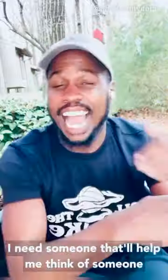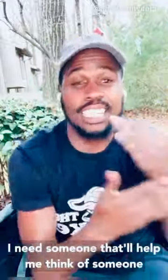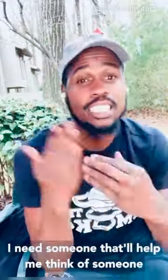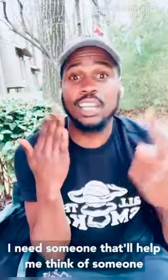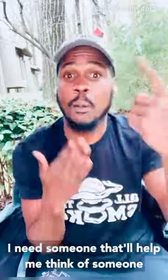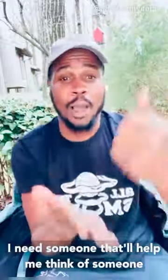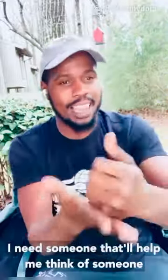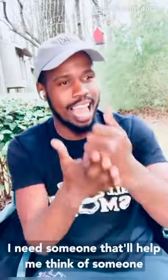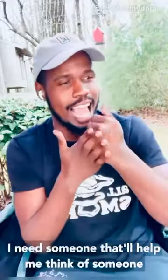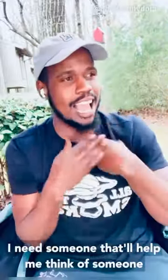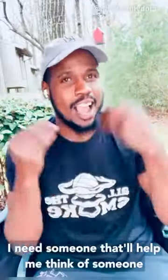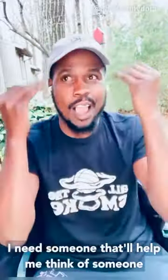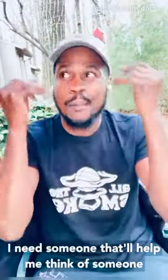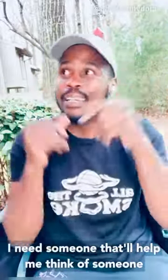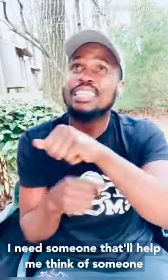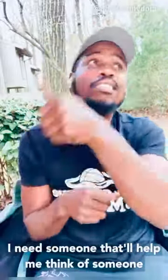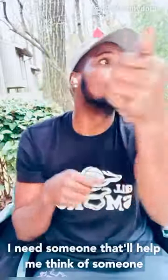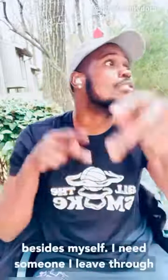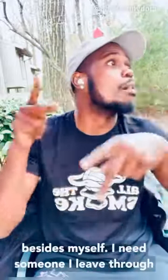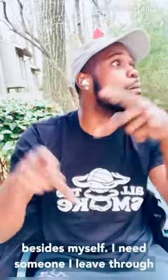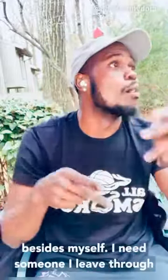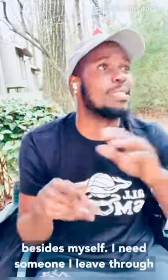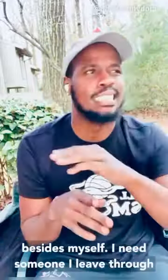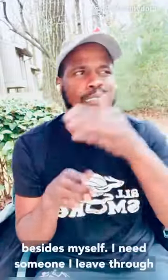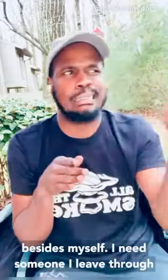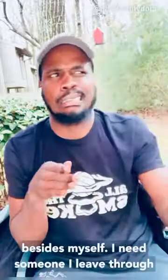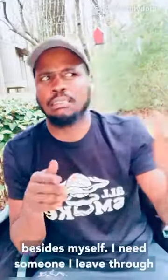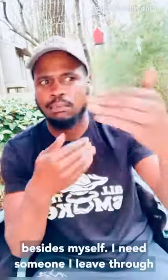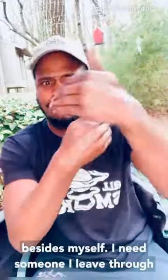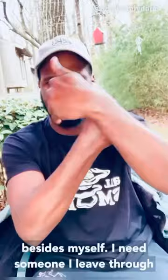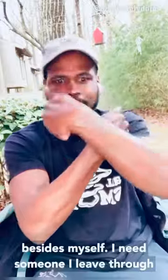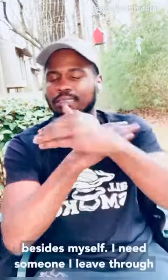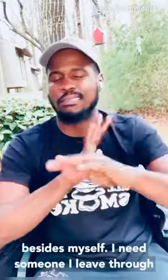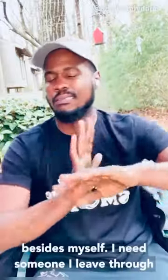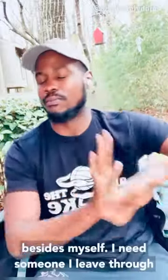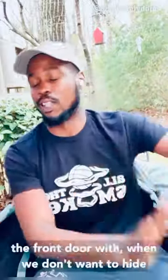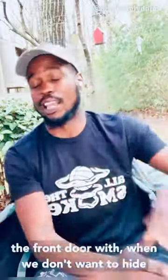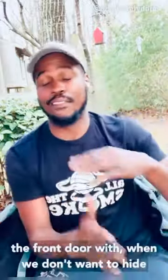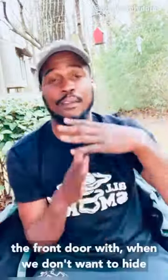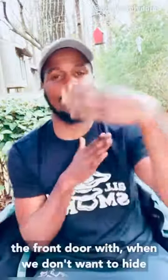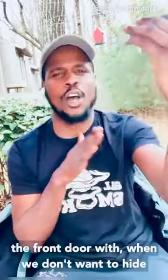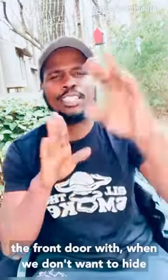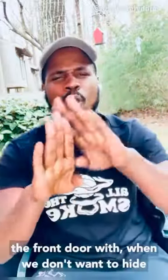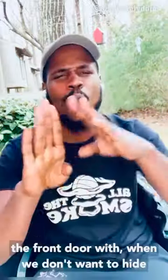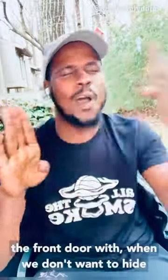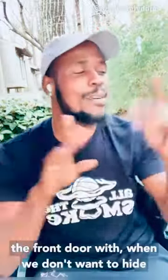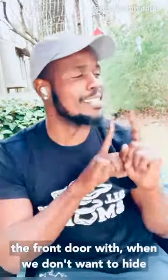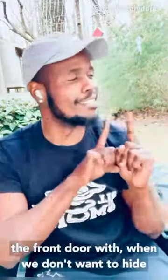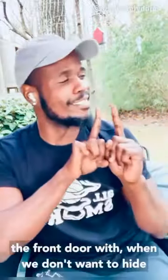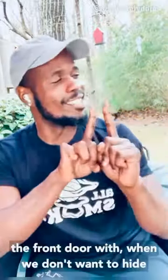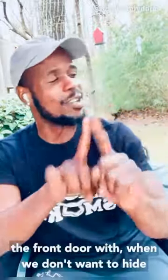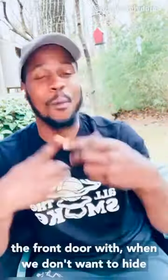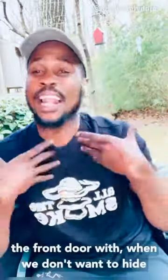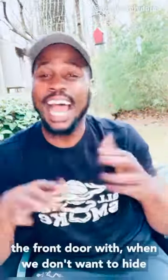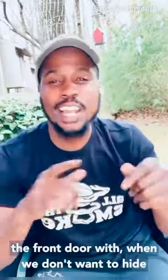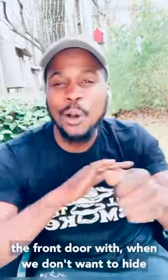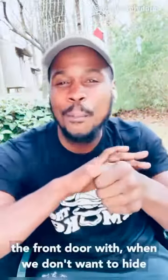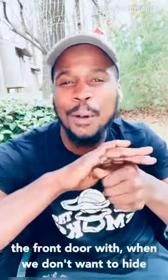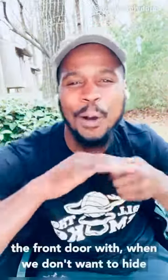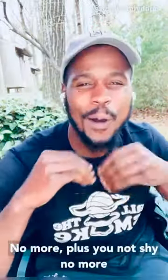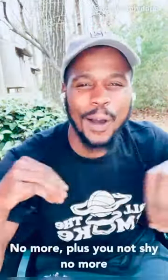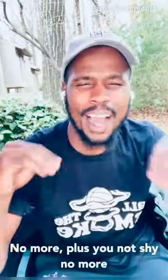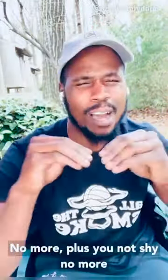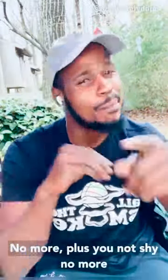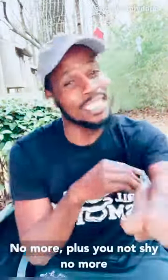need someone that'll help me think of someone besides myself. I need someone I leave through the front door with, 'cause we don't wanna hide no